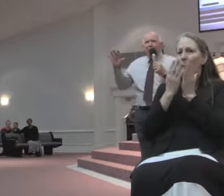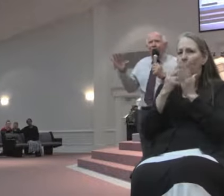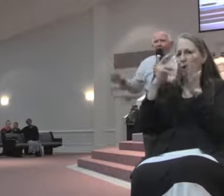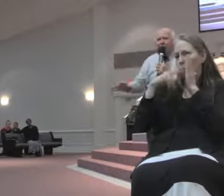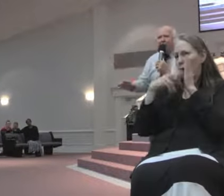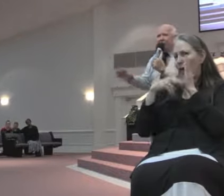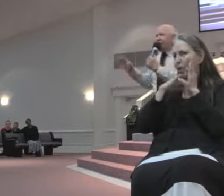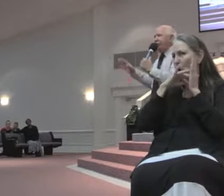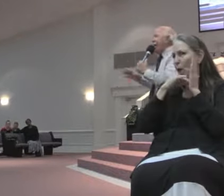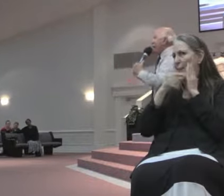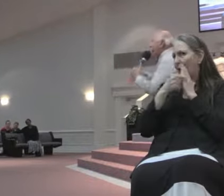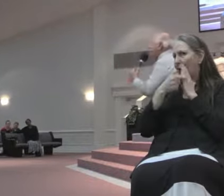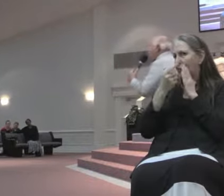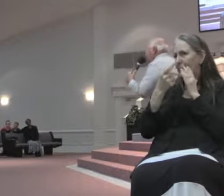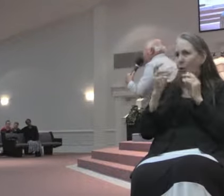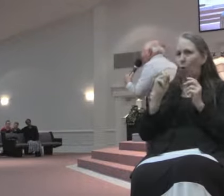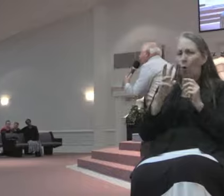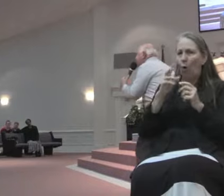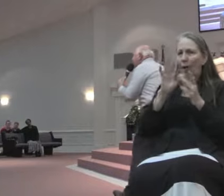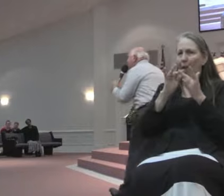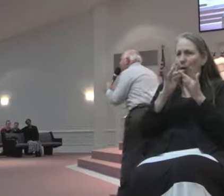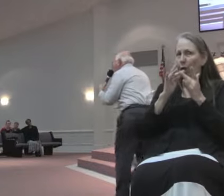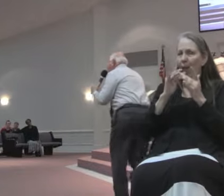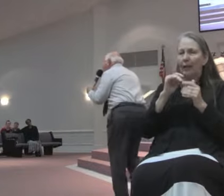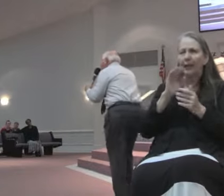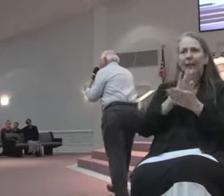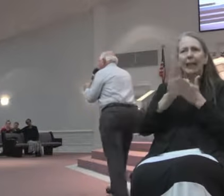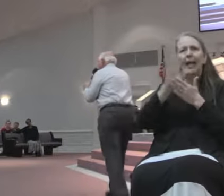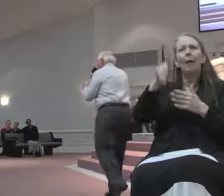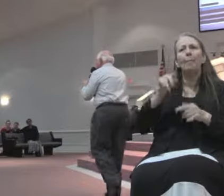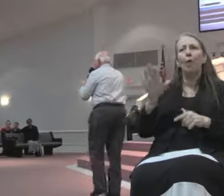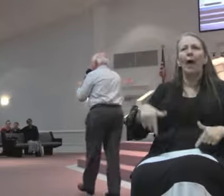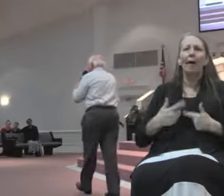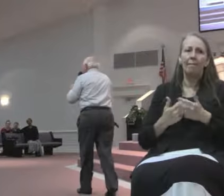and magazines. Get your life cleaned up.